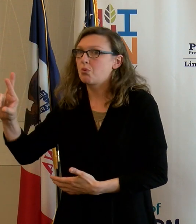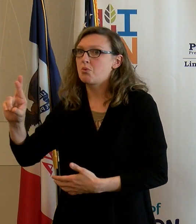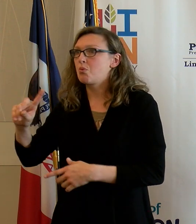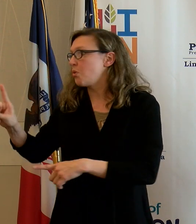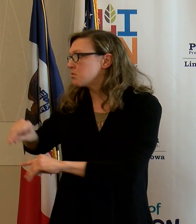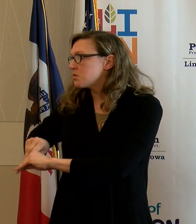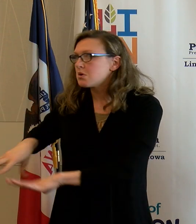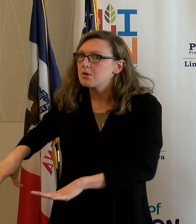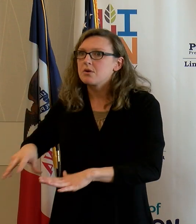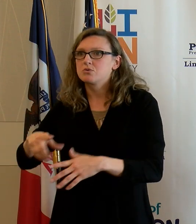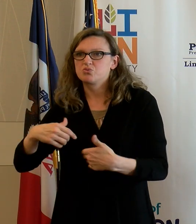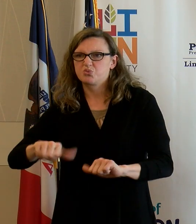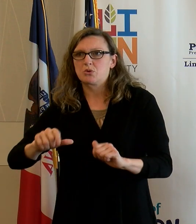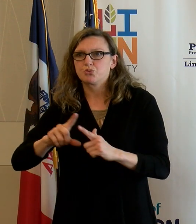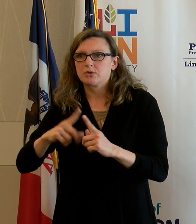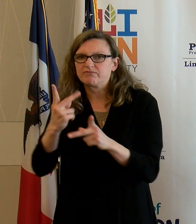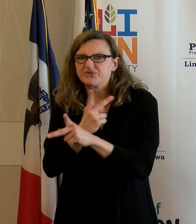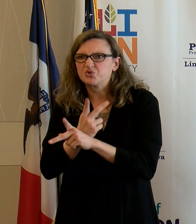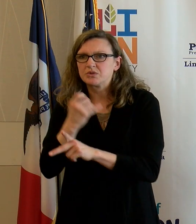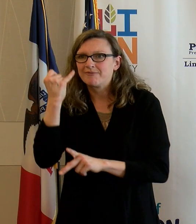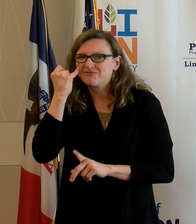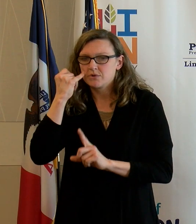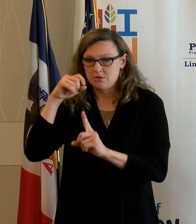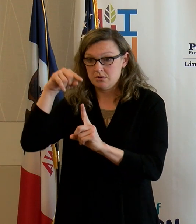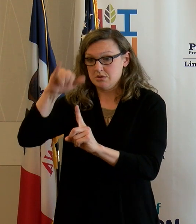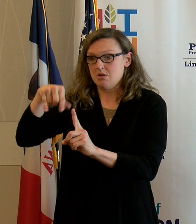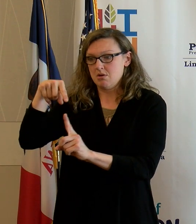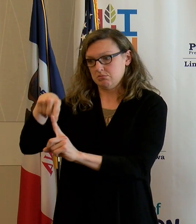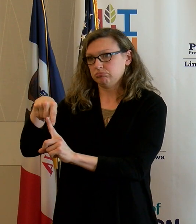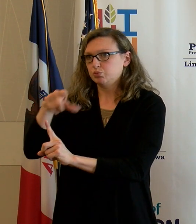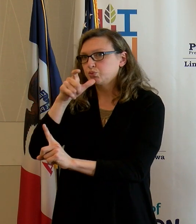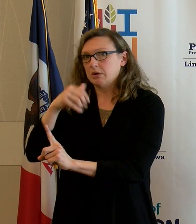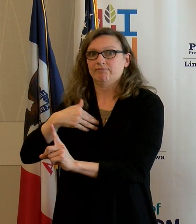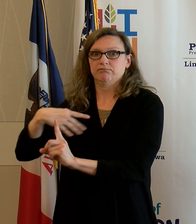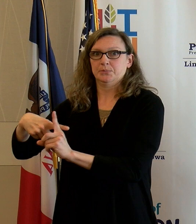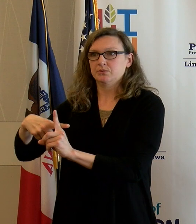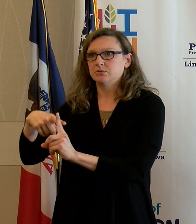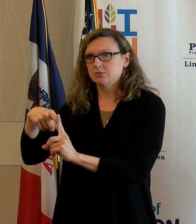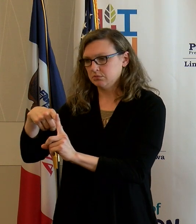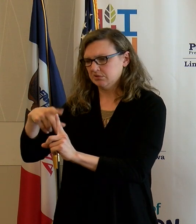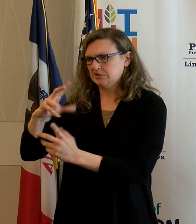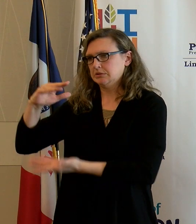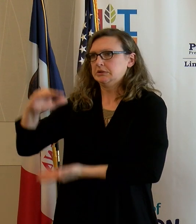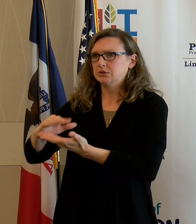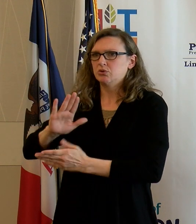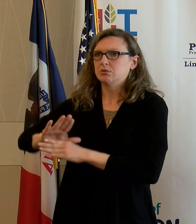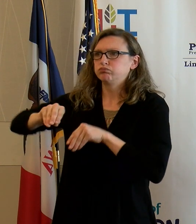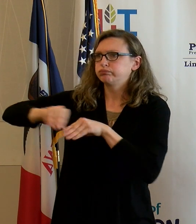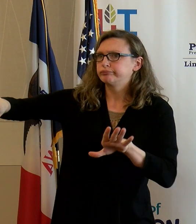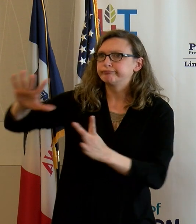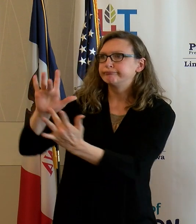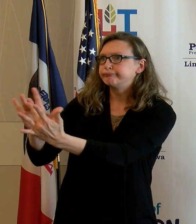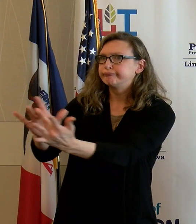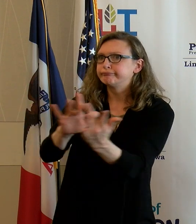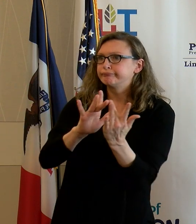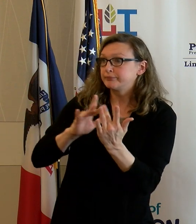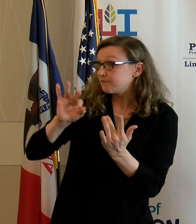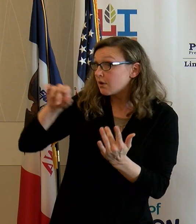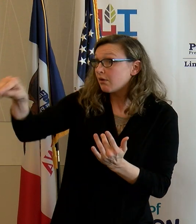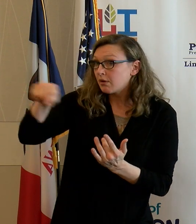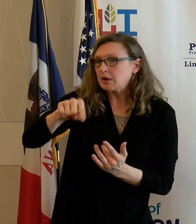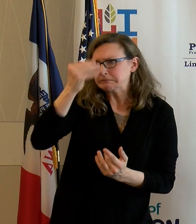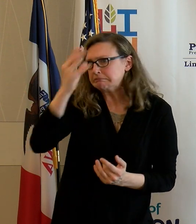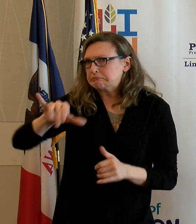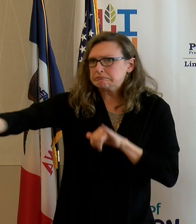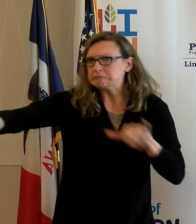process, if individuals start to become sick, they are contacting their healthcare provider as directed by the health department. And then they're